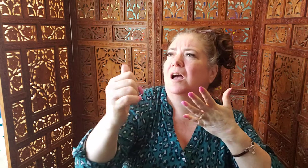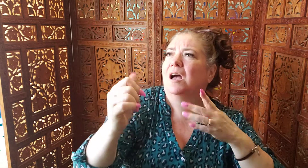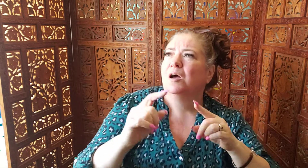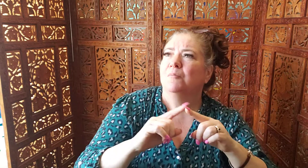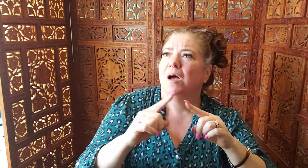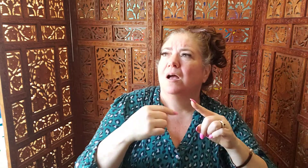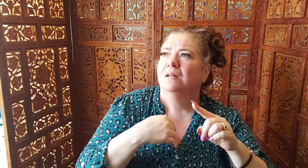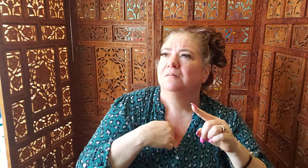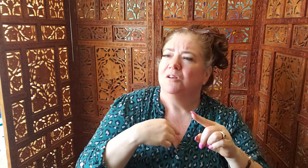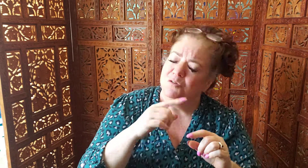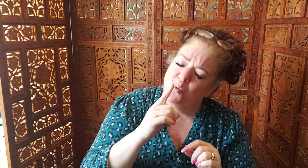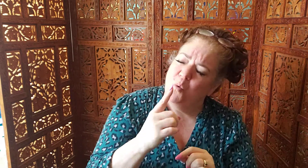am forever